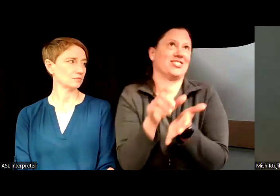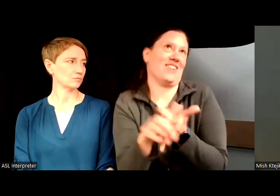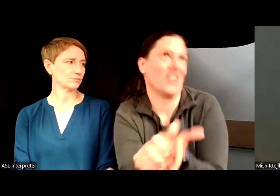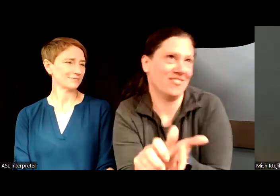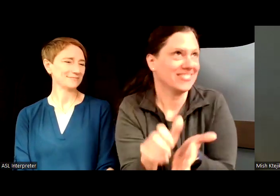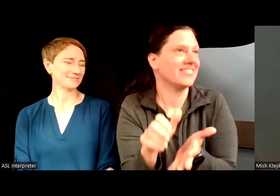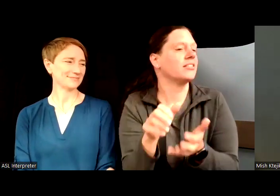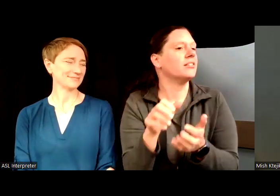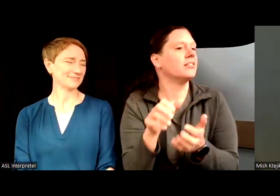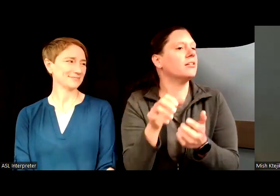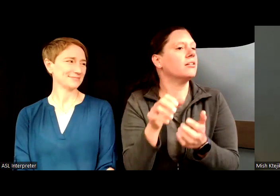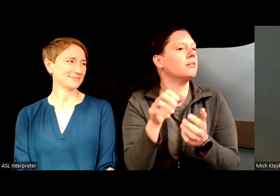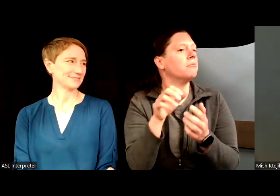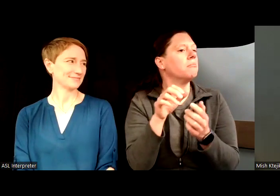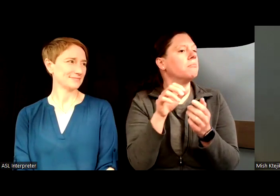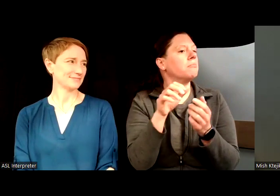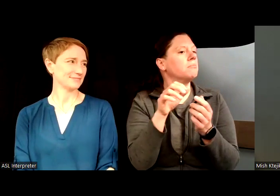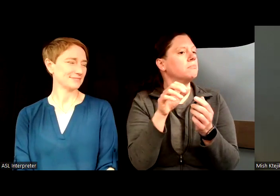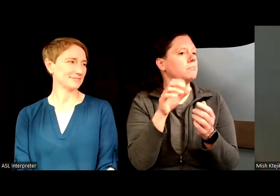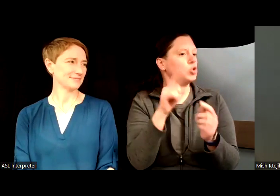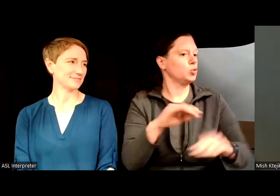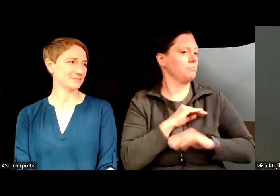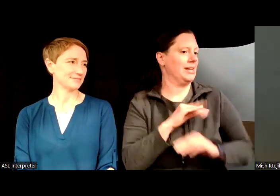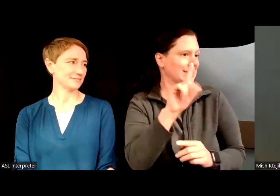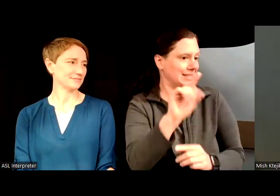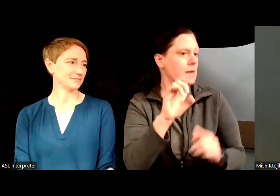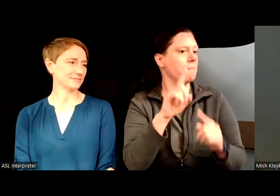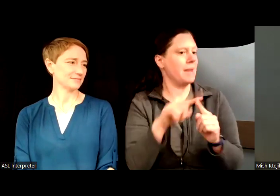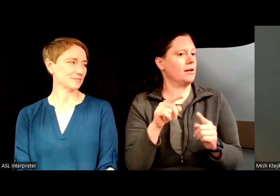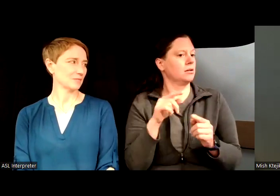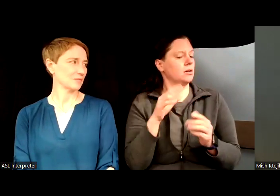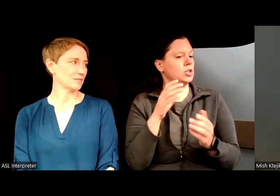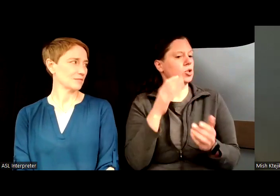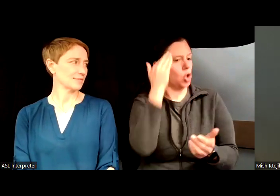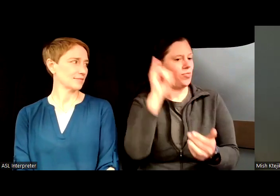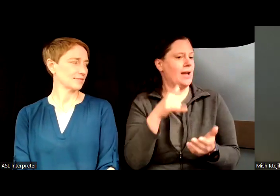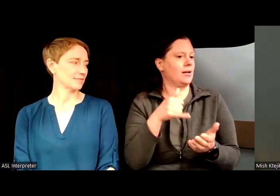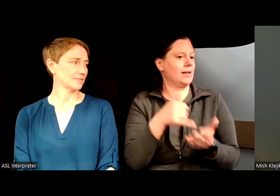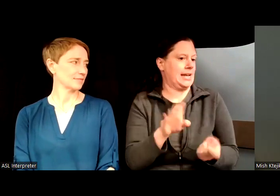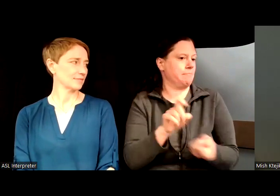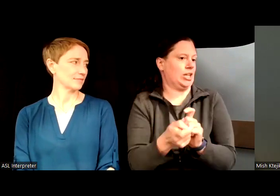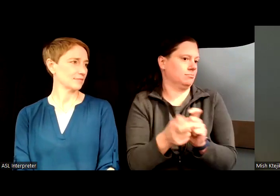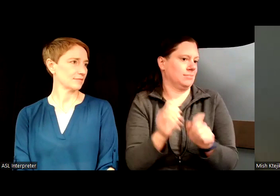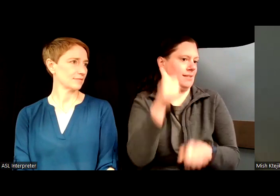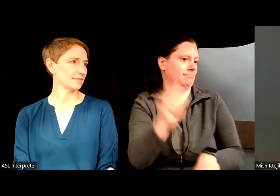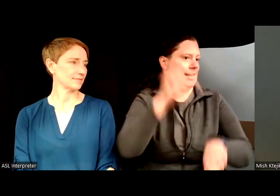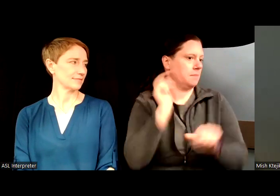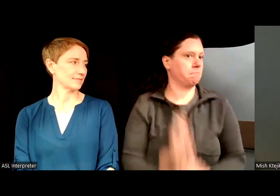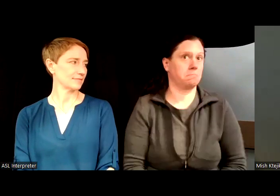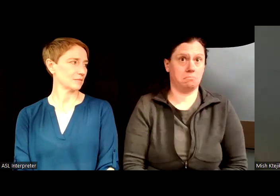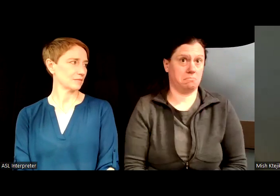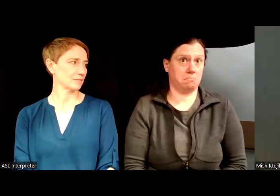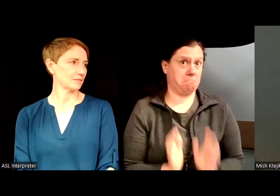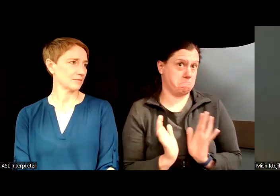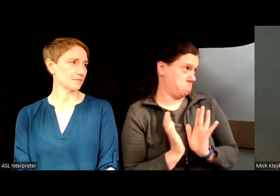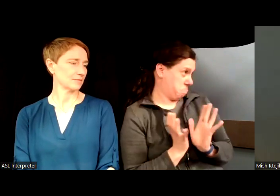rough draft, a rough version of it. And then once to satisfy the date, and then